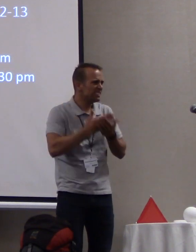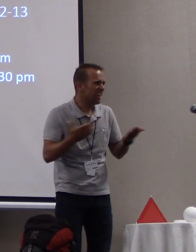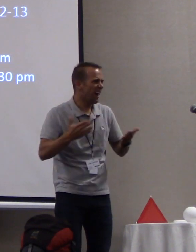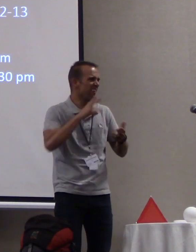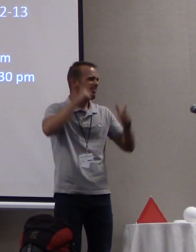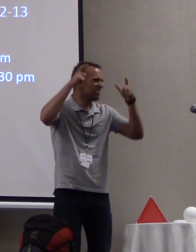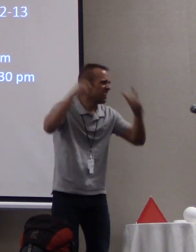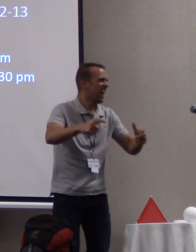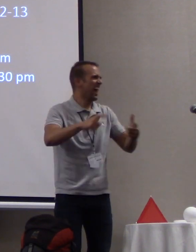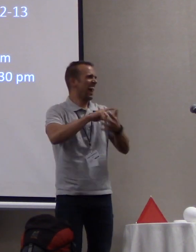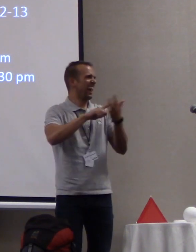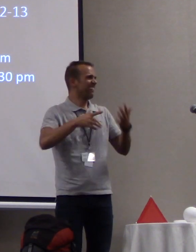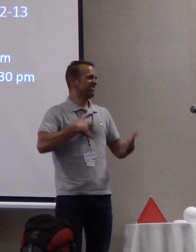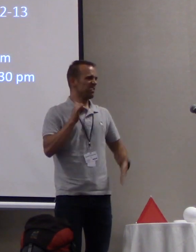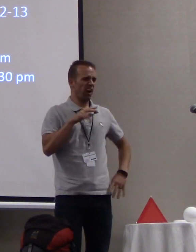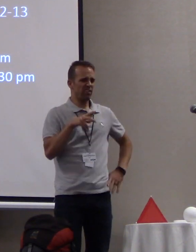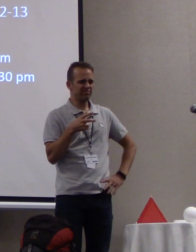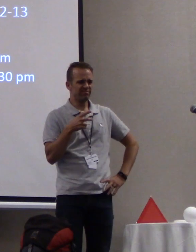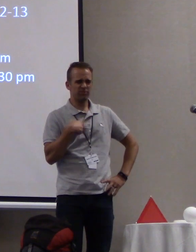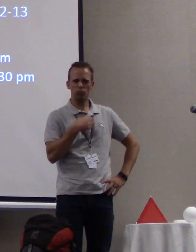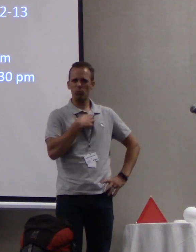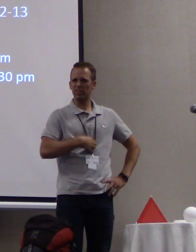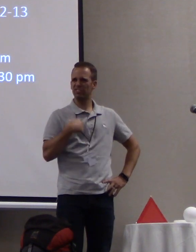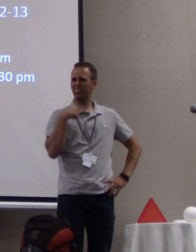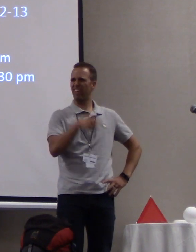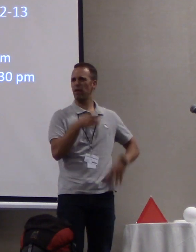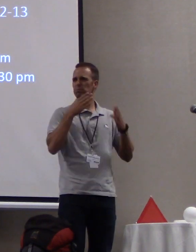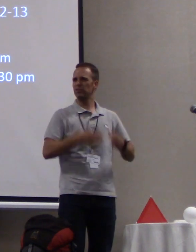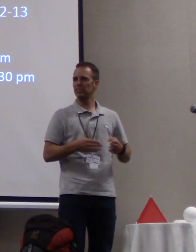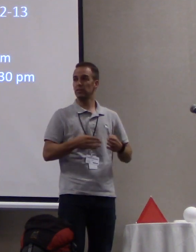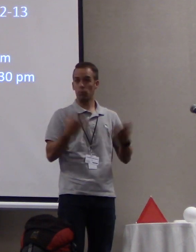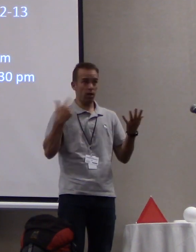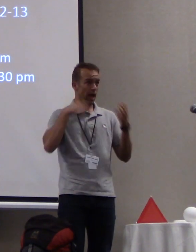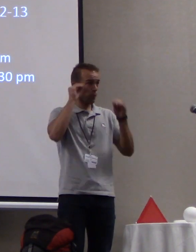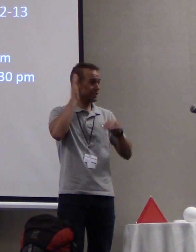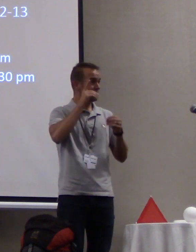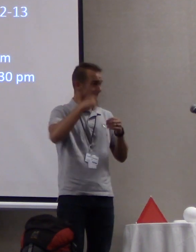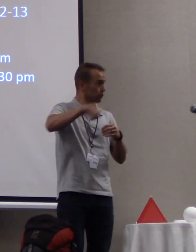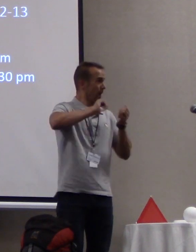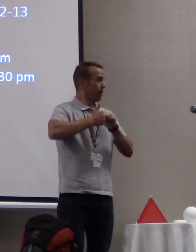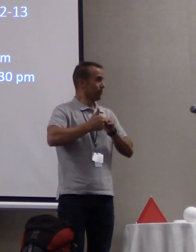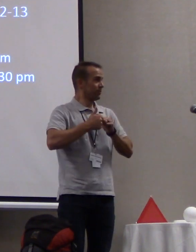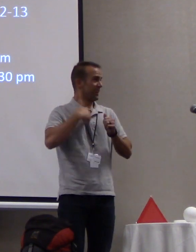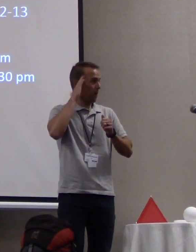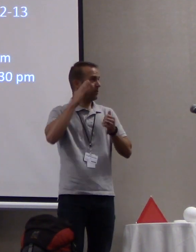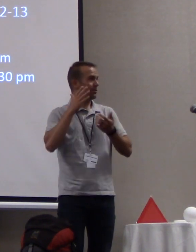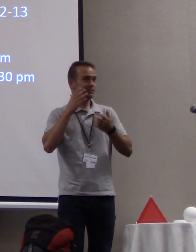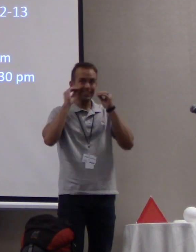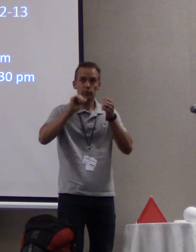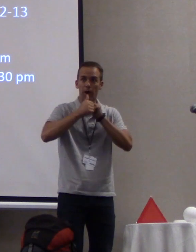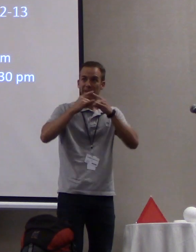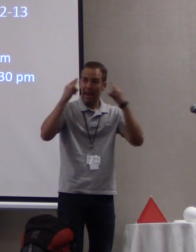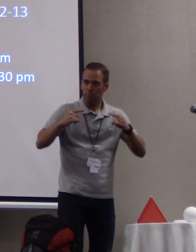mountain scenes and the cool stuff that people are going and lakes and all that, and you wish that you were there, that person? I'm going to teach you